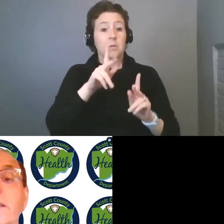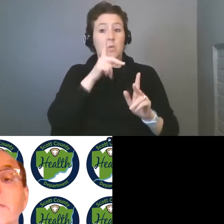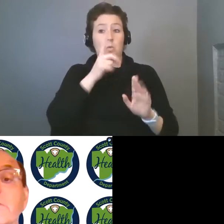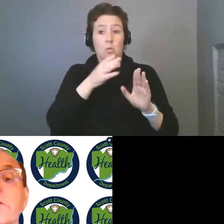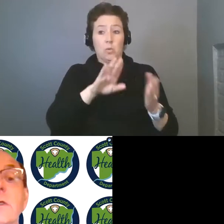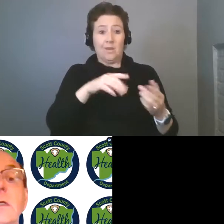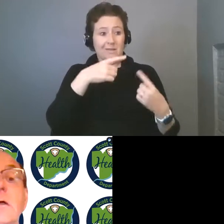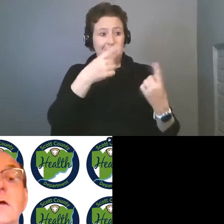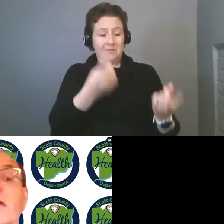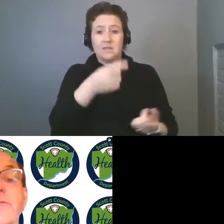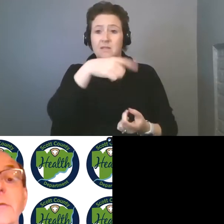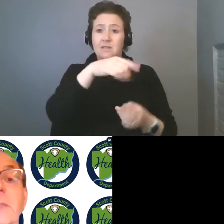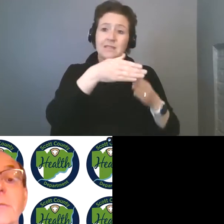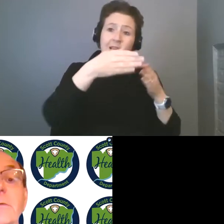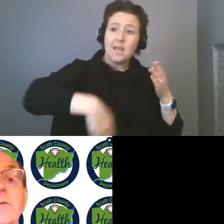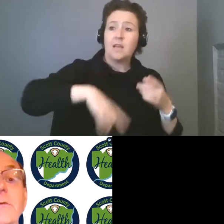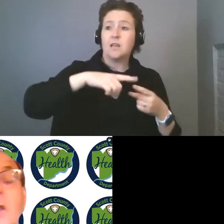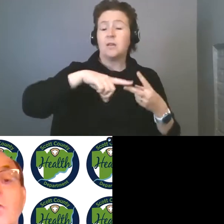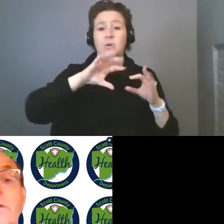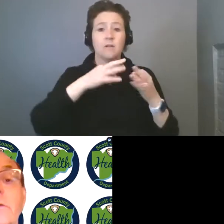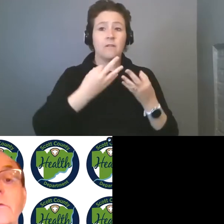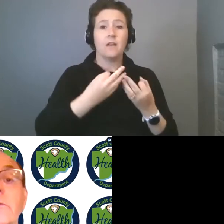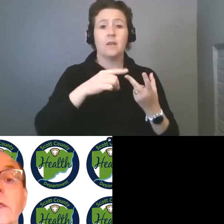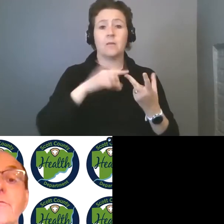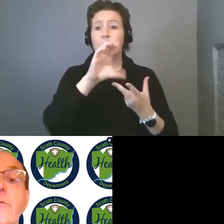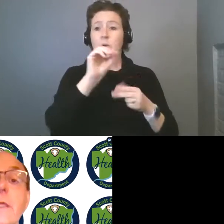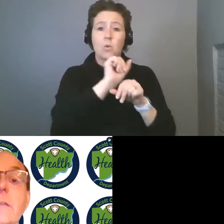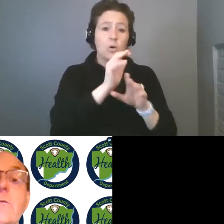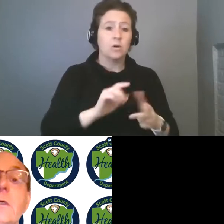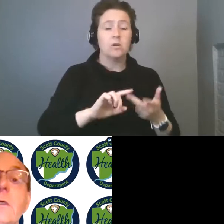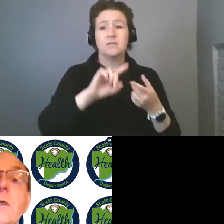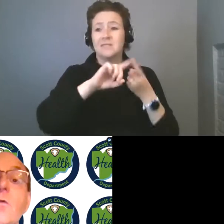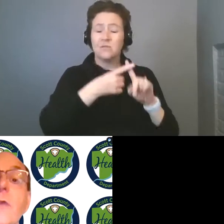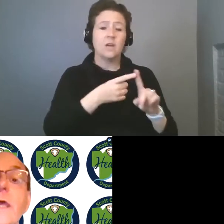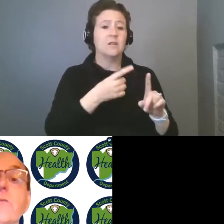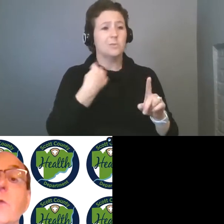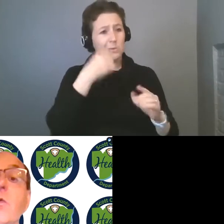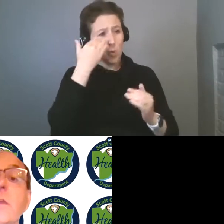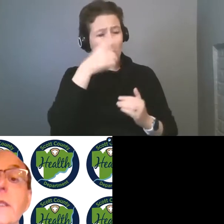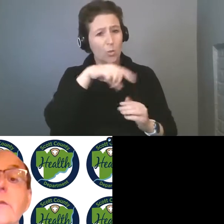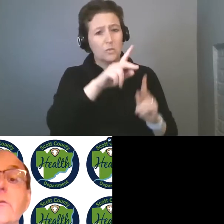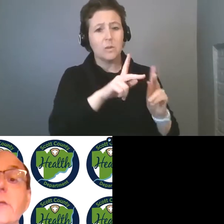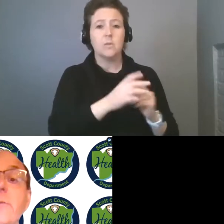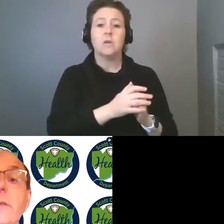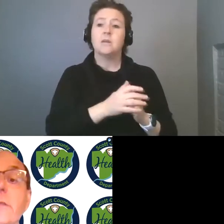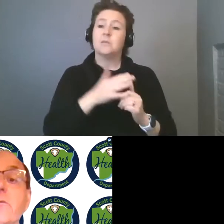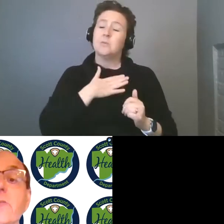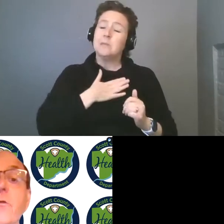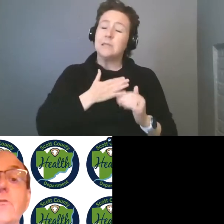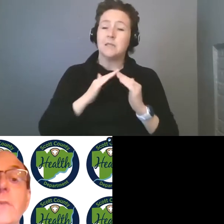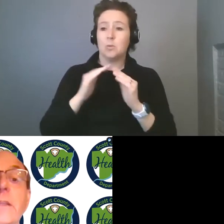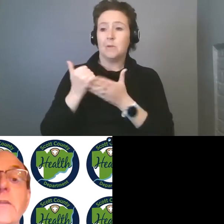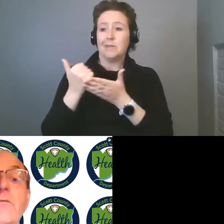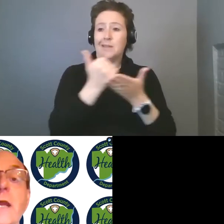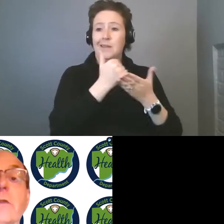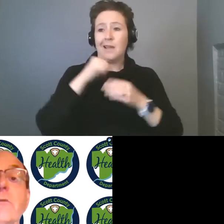our neighbors, our family members, co-workers, and friends. We ask that we work together as a community to slow the